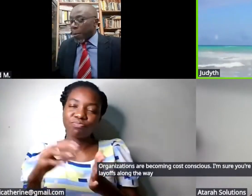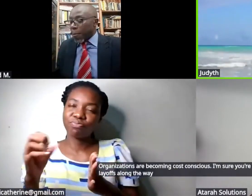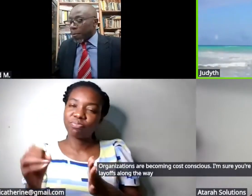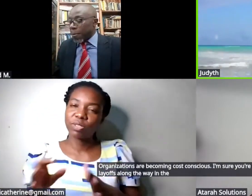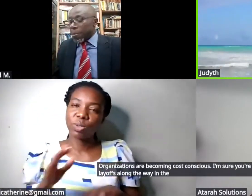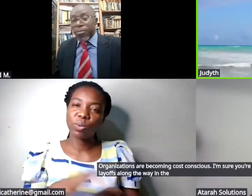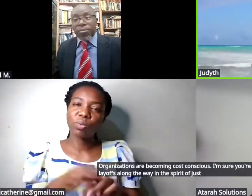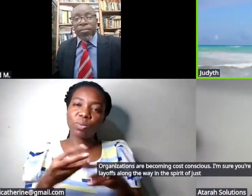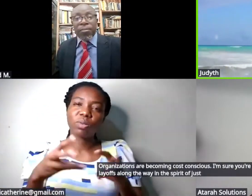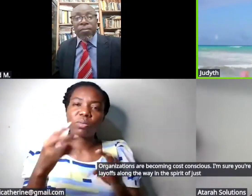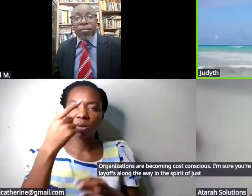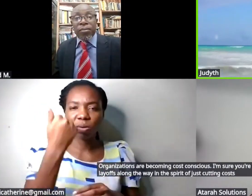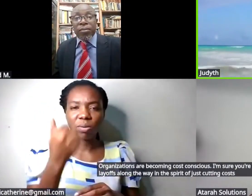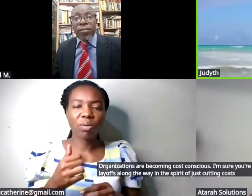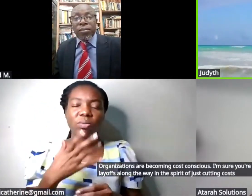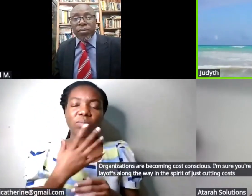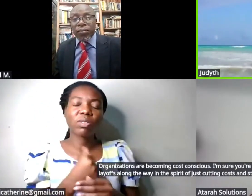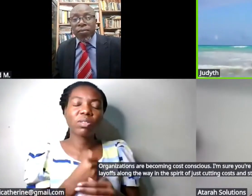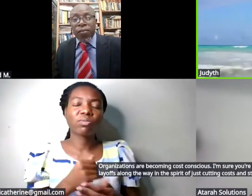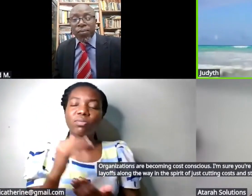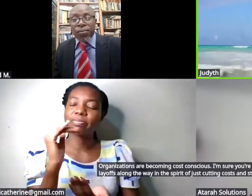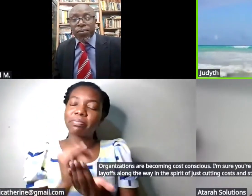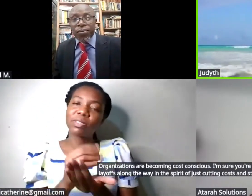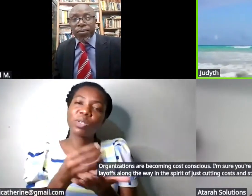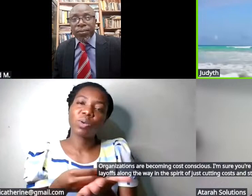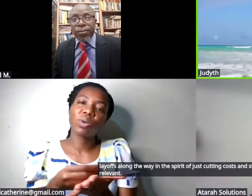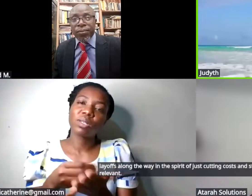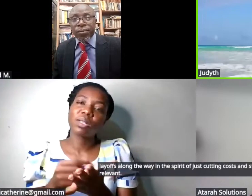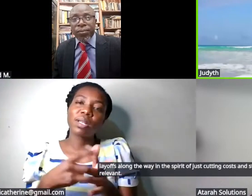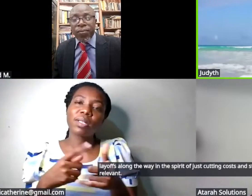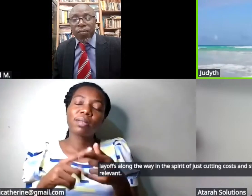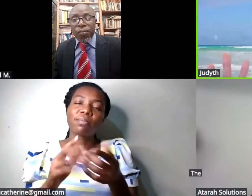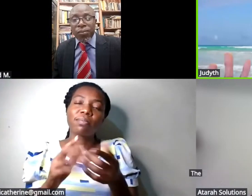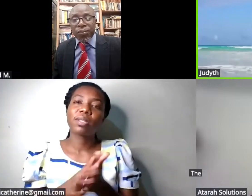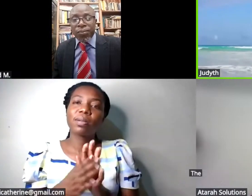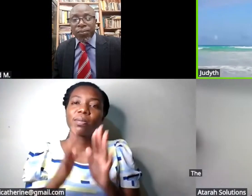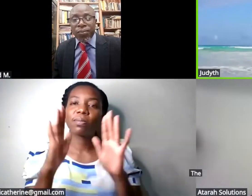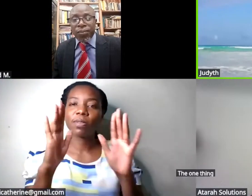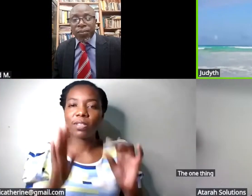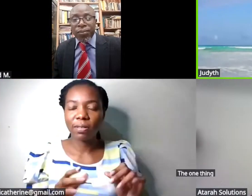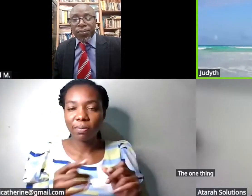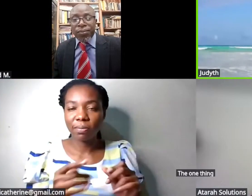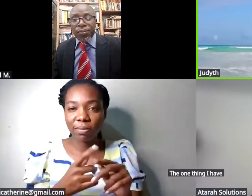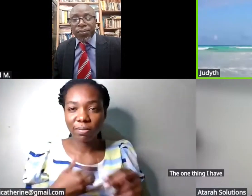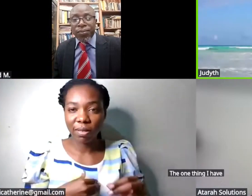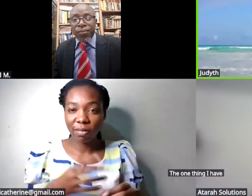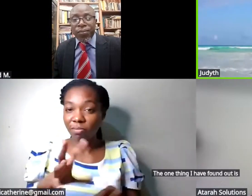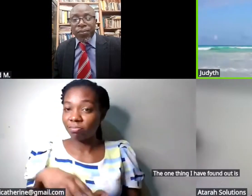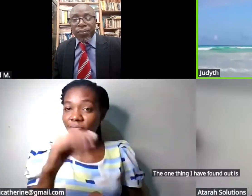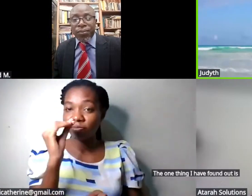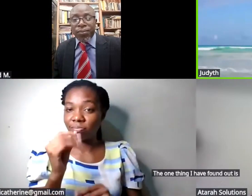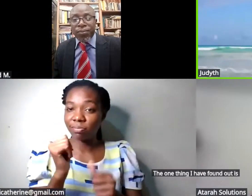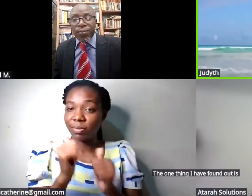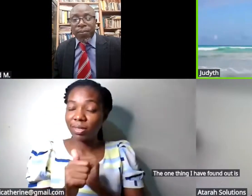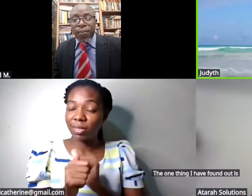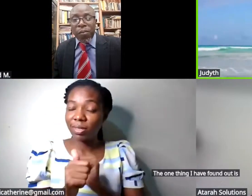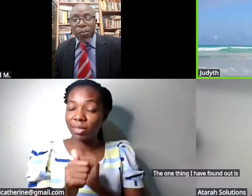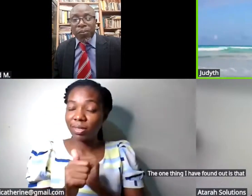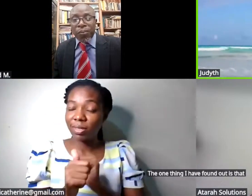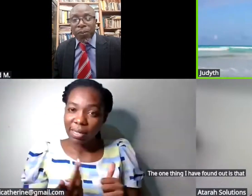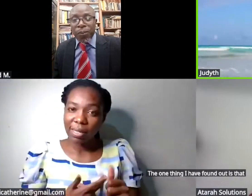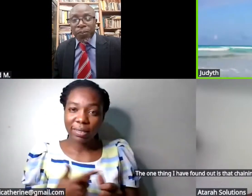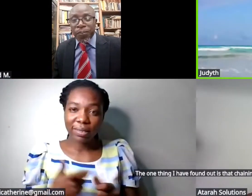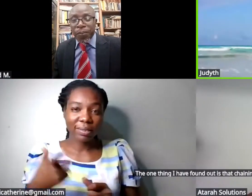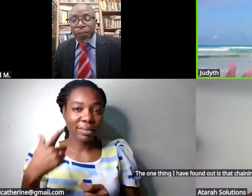just cutting costs and staying lean and relevant. The one thing I have found out is that training will never